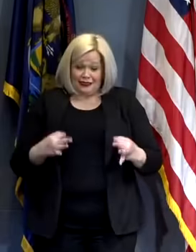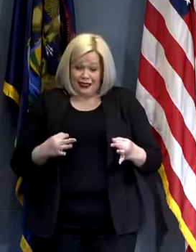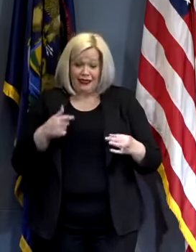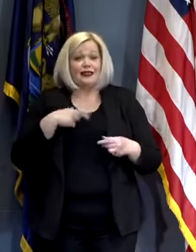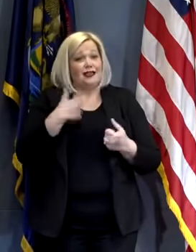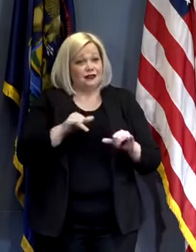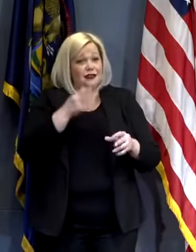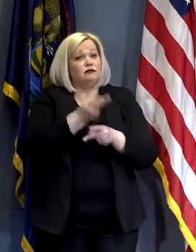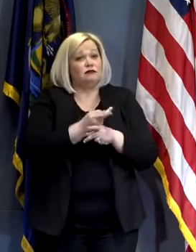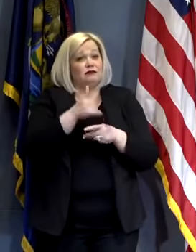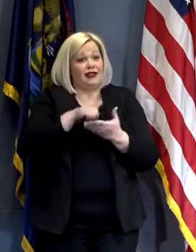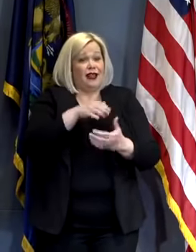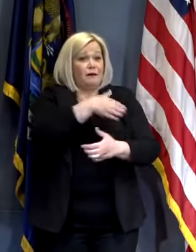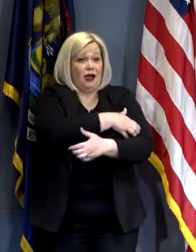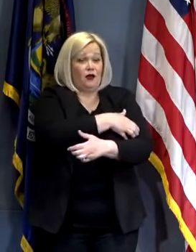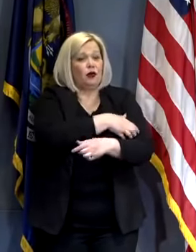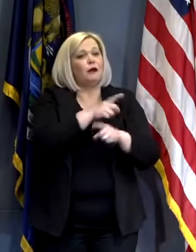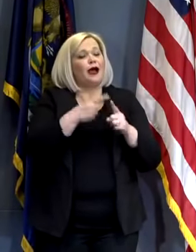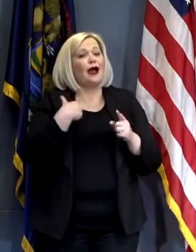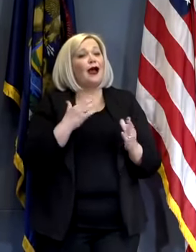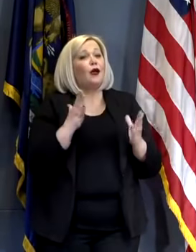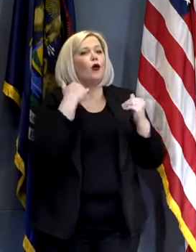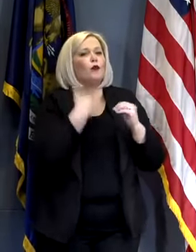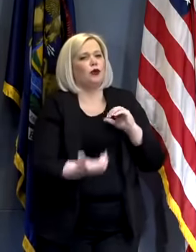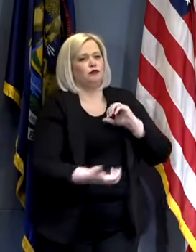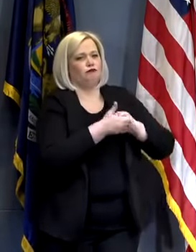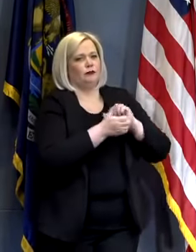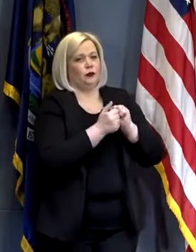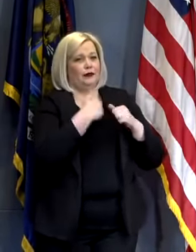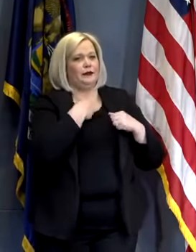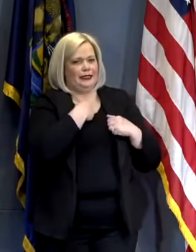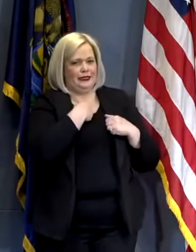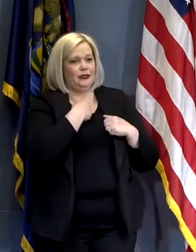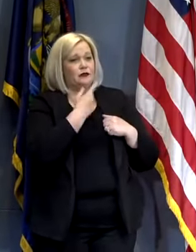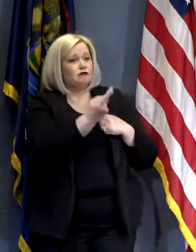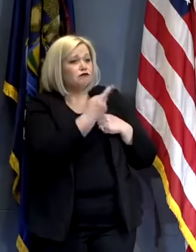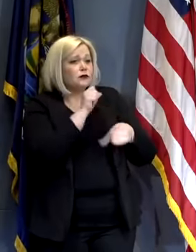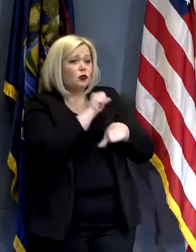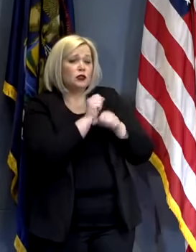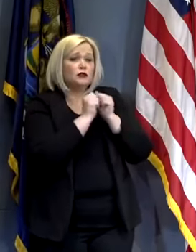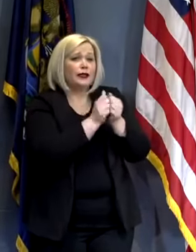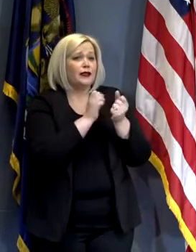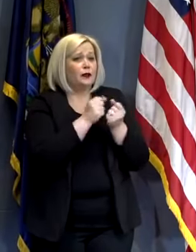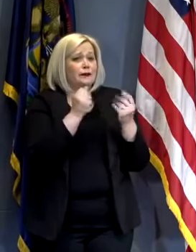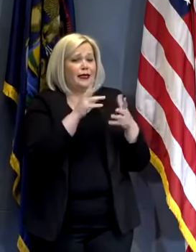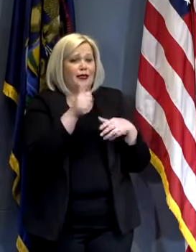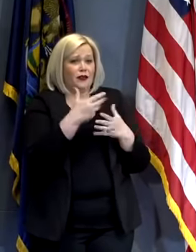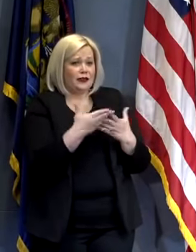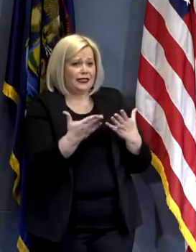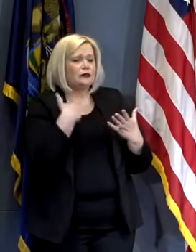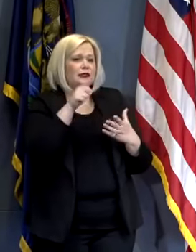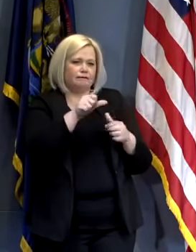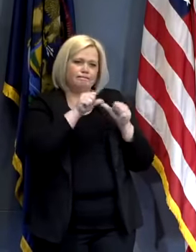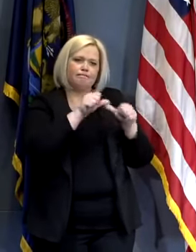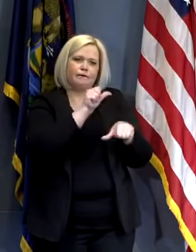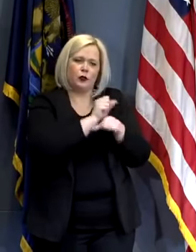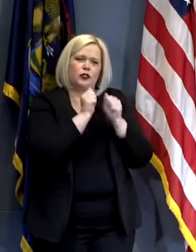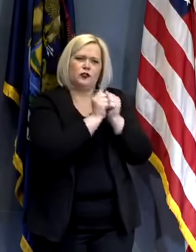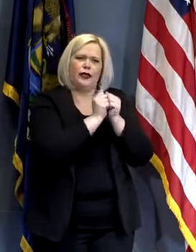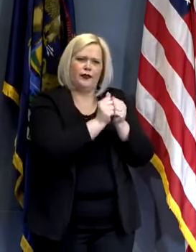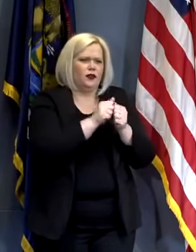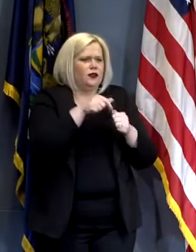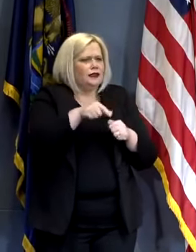powers, but I would like for them to be partners in this. We have worked very well together on a number of fronts. We need to continue working together because this